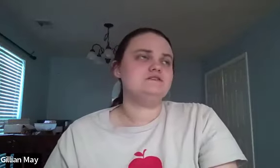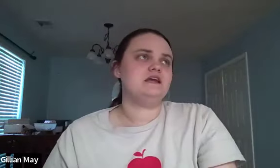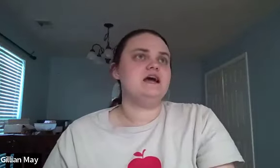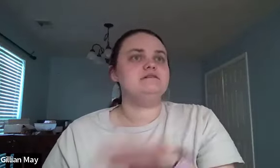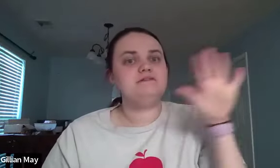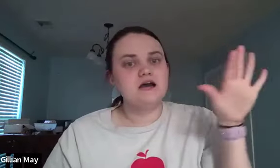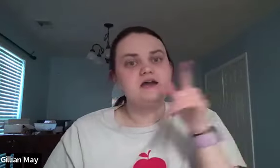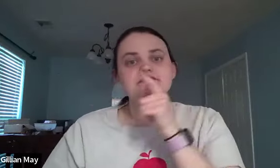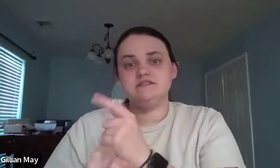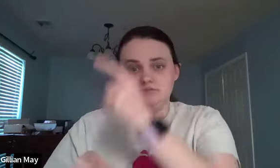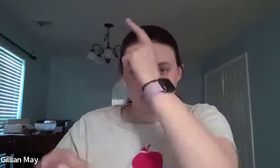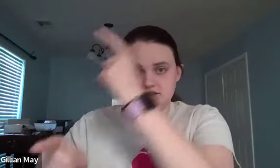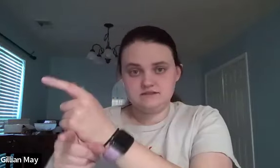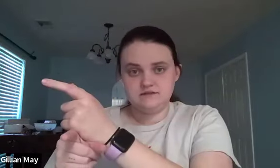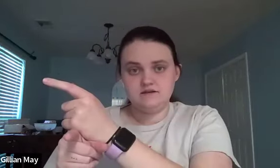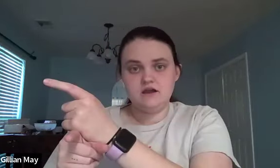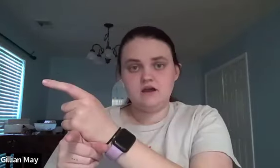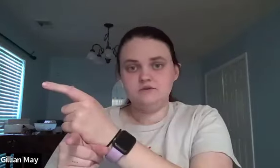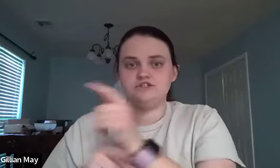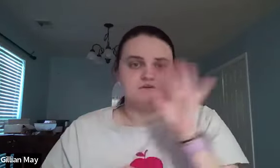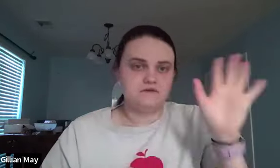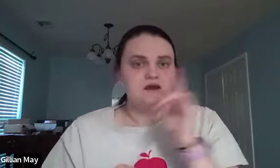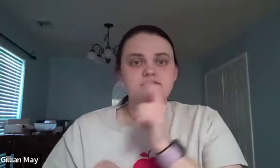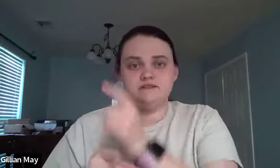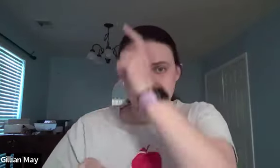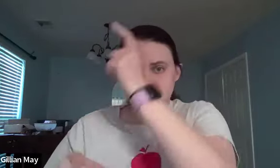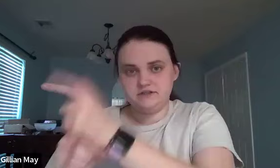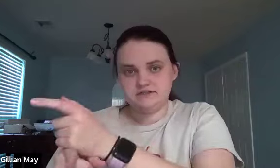saying I have 5 siblings, you would just go 5 siblings.